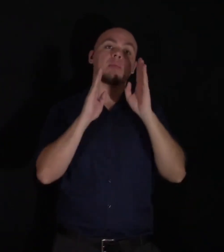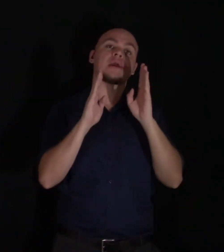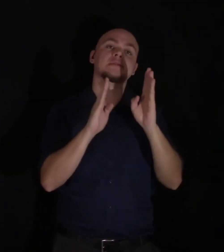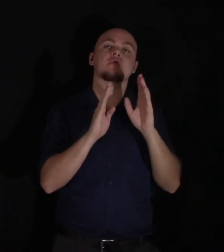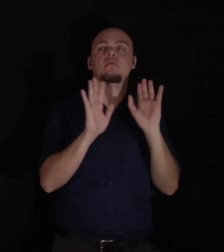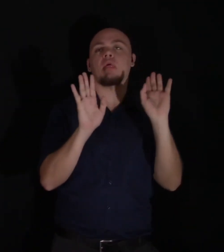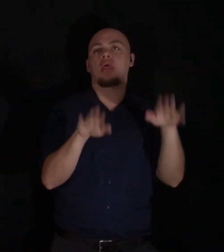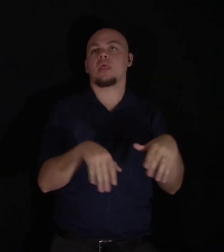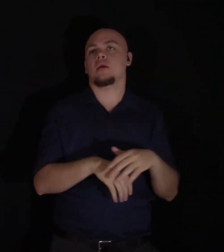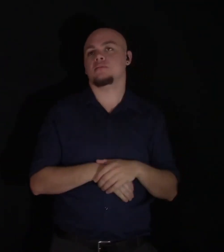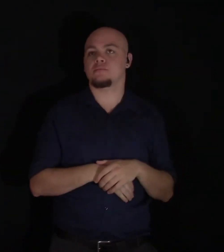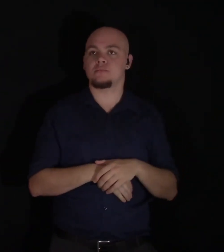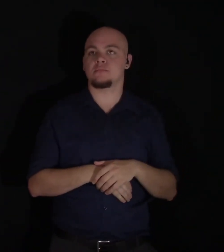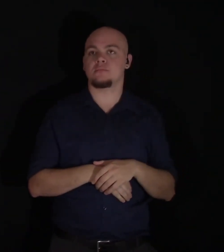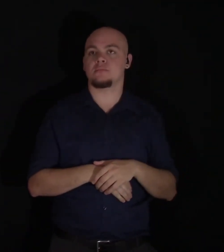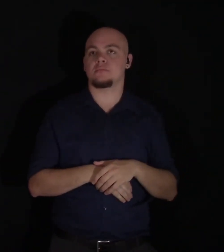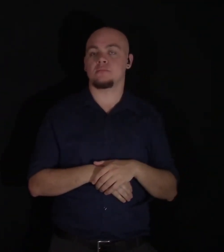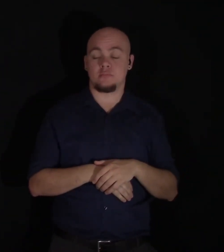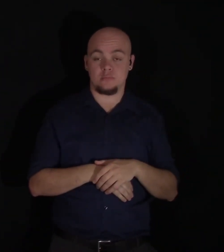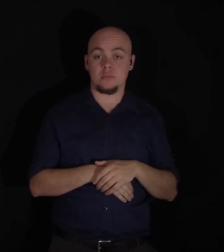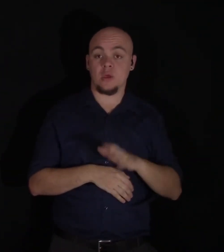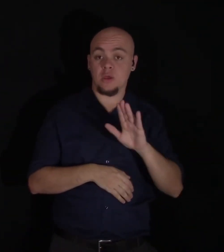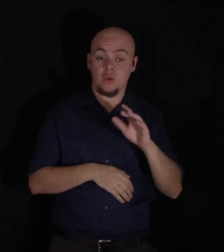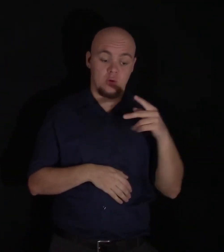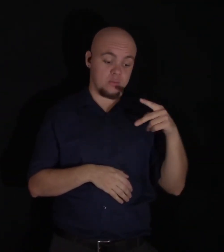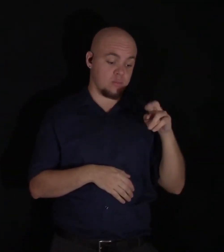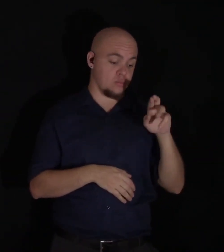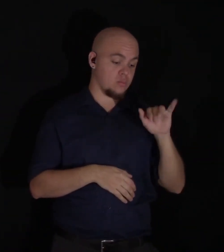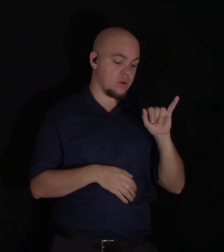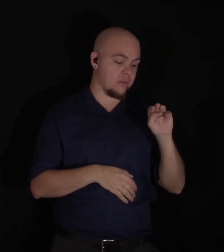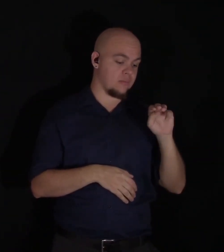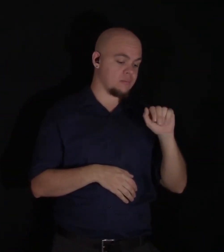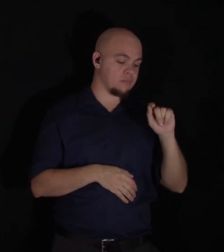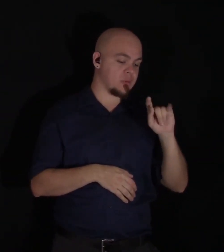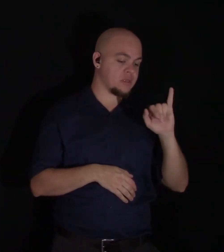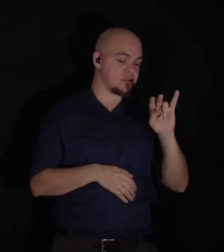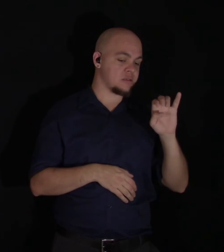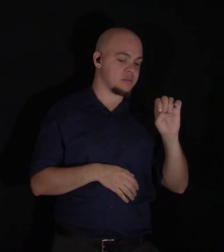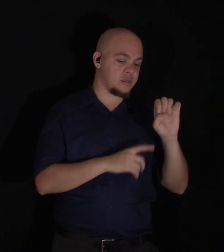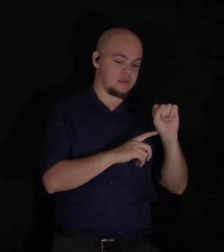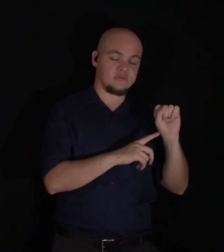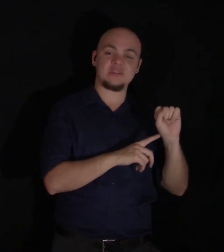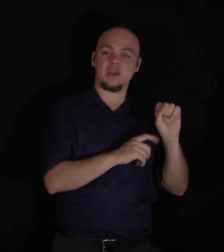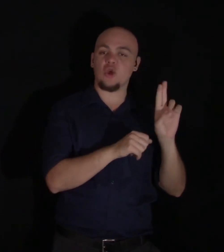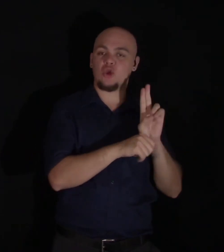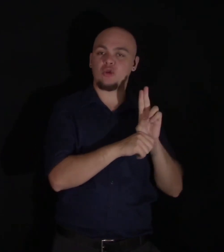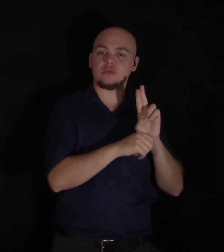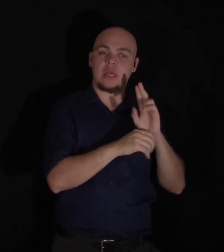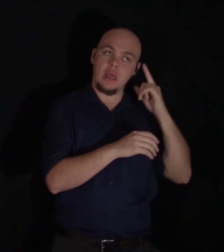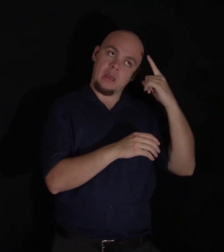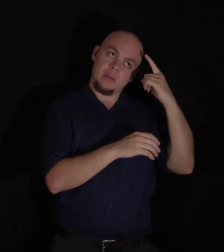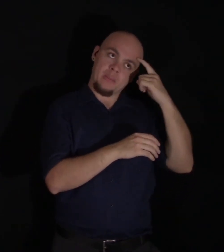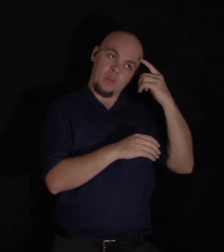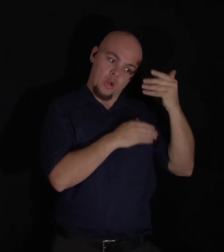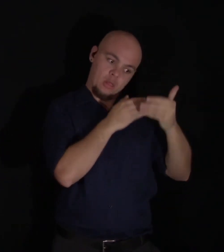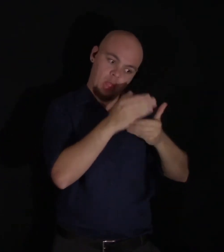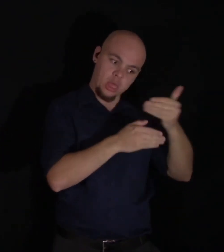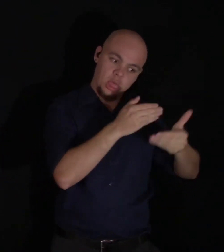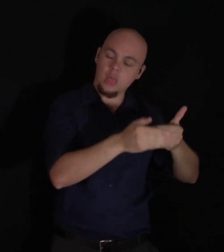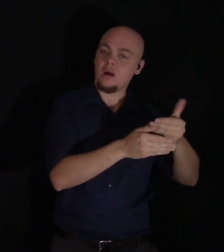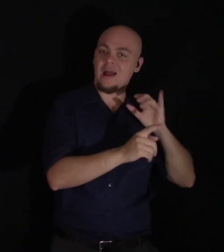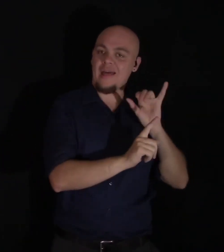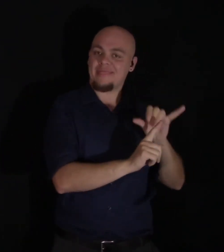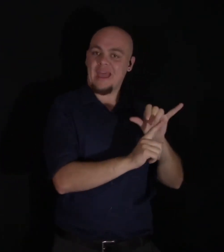fully present. Your primitives are relying on procedural memory to run your relationship. And that